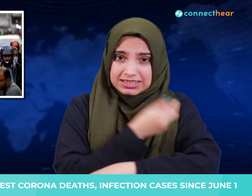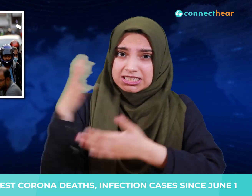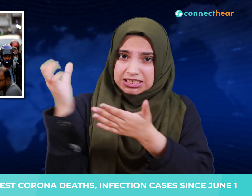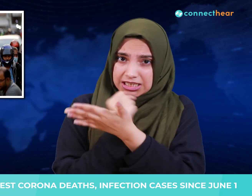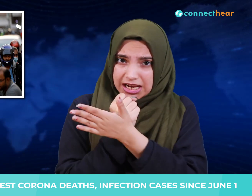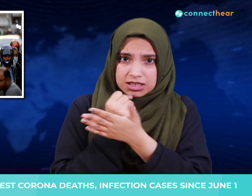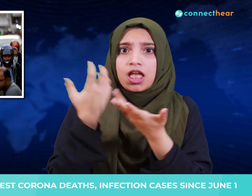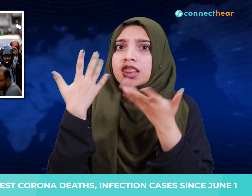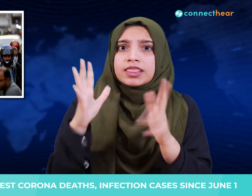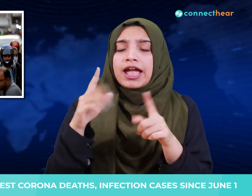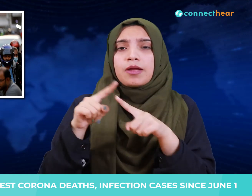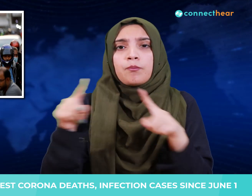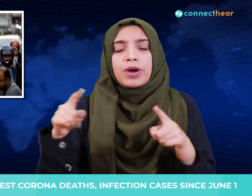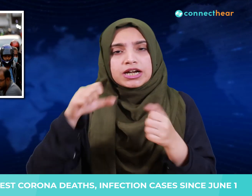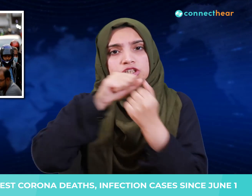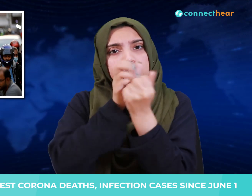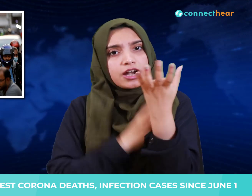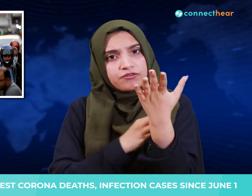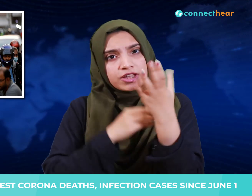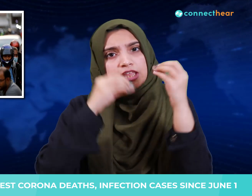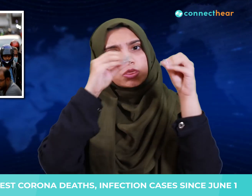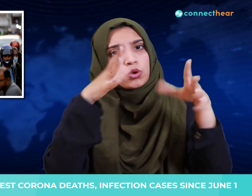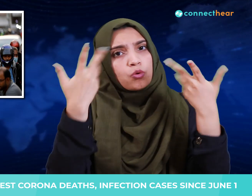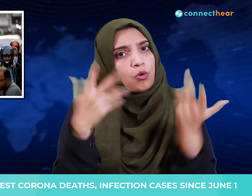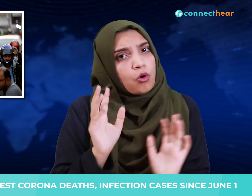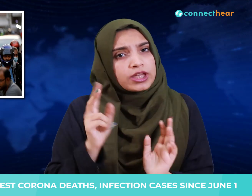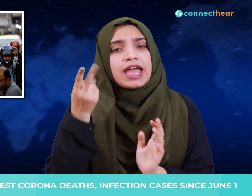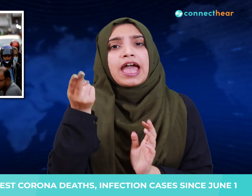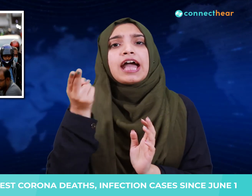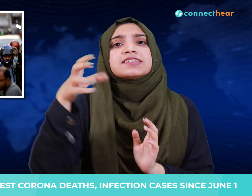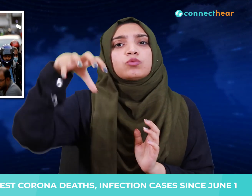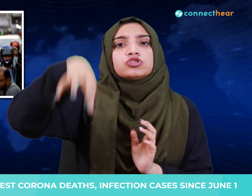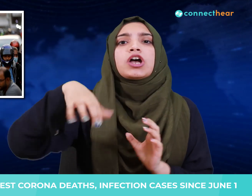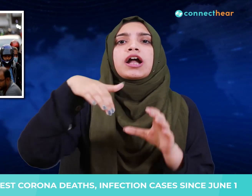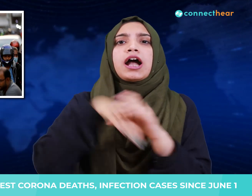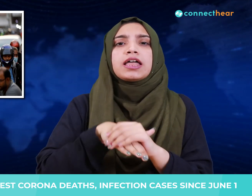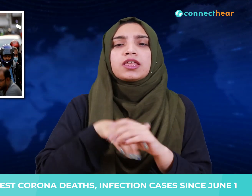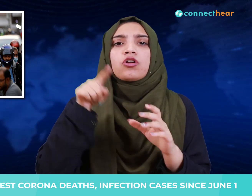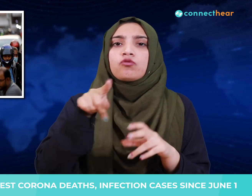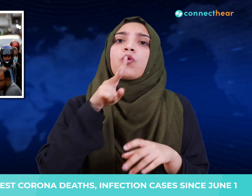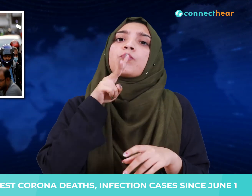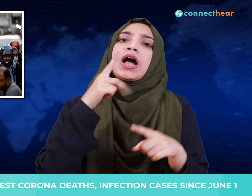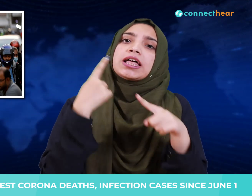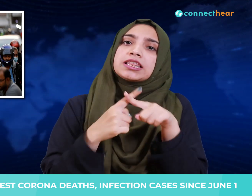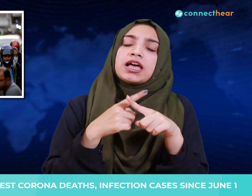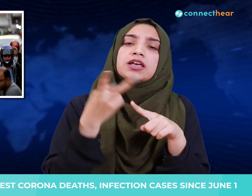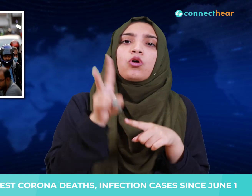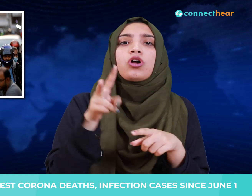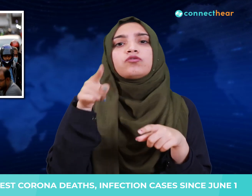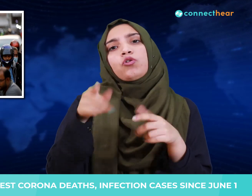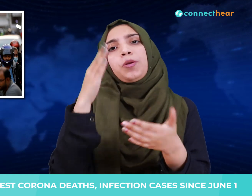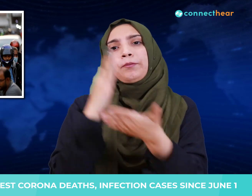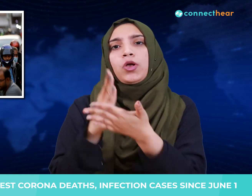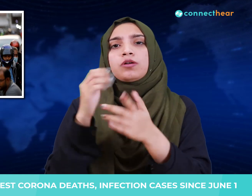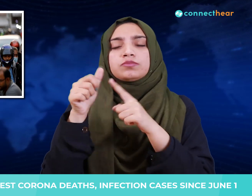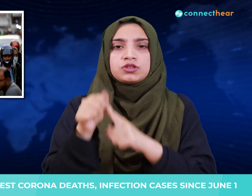the Sindh Chief Minister directed the Inspector General and Home Department to take stern